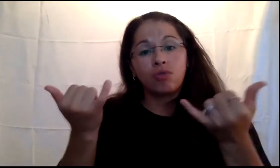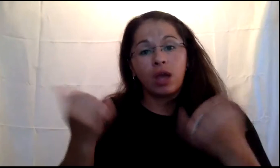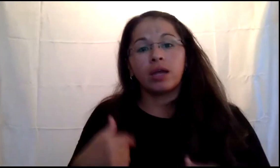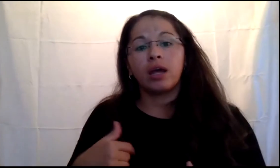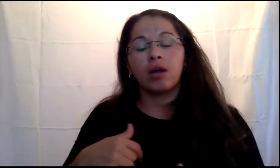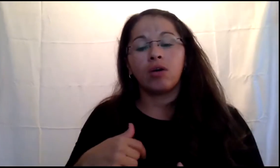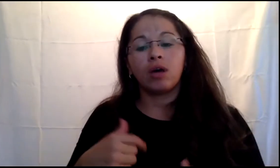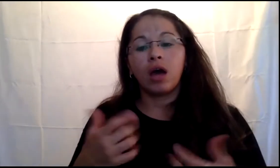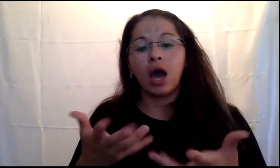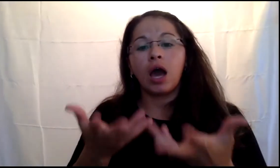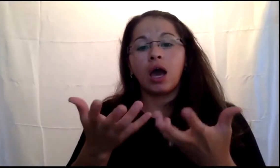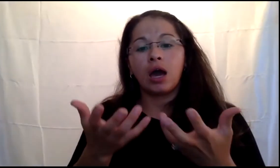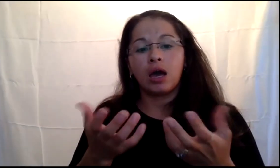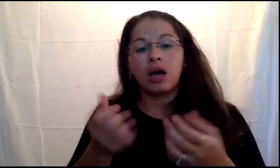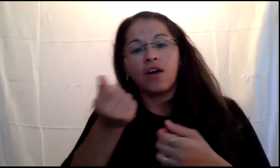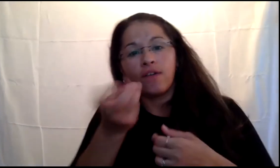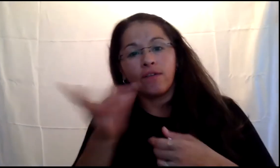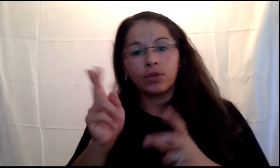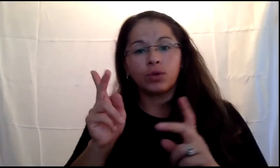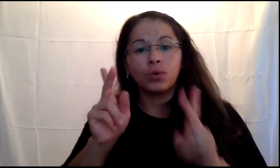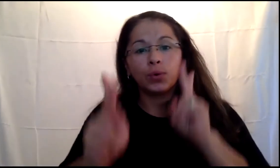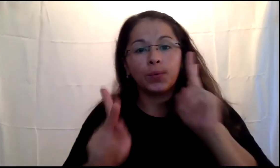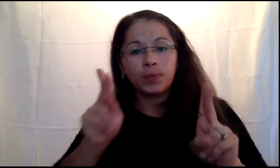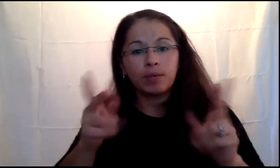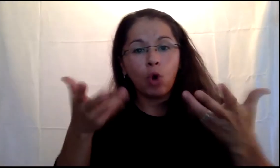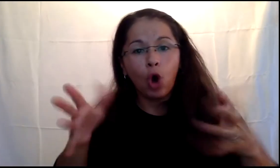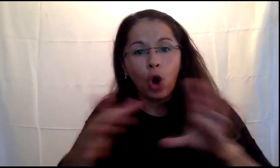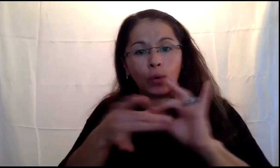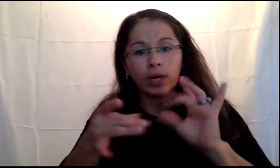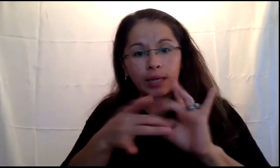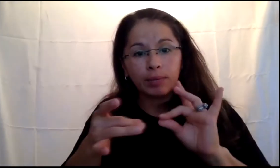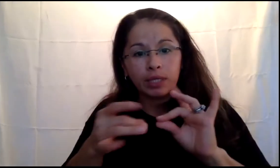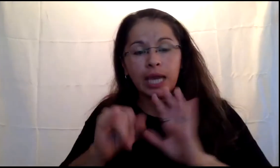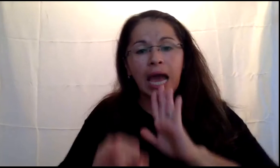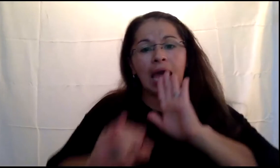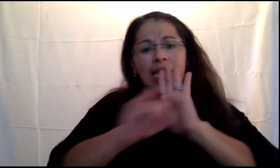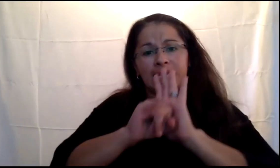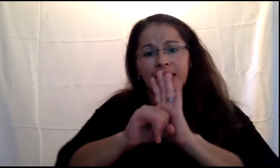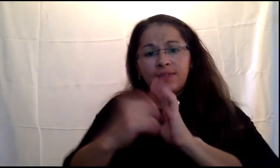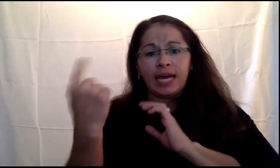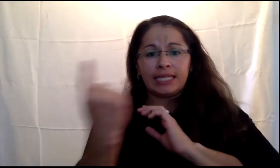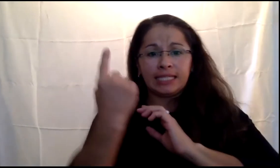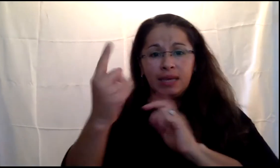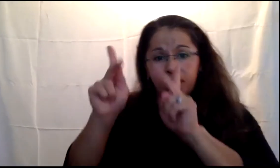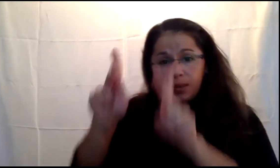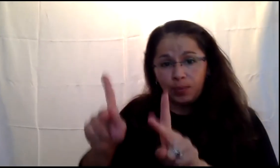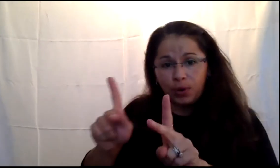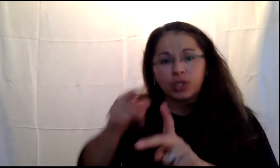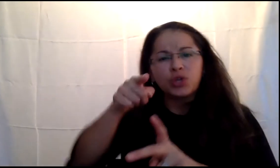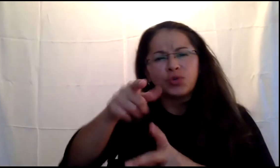have, a couple of you have mentioned already identifying trustworthy or knowledgeable folks on campuses. And I